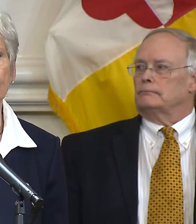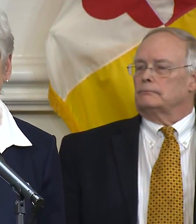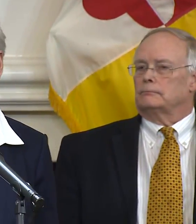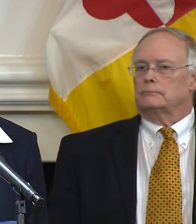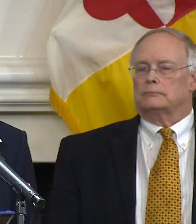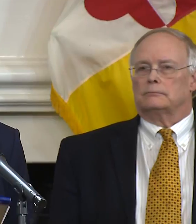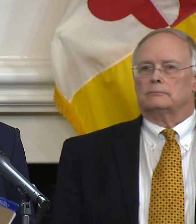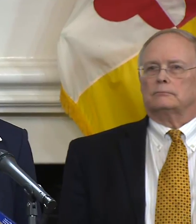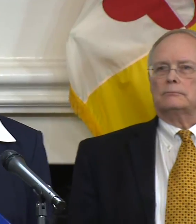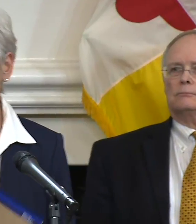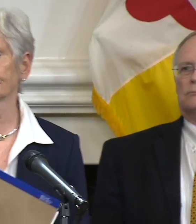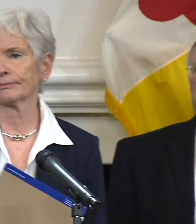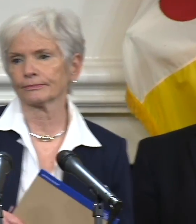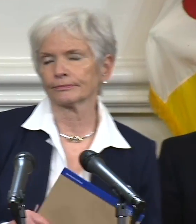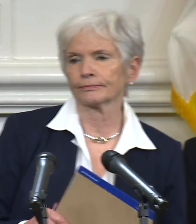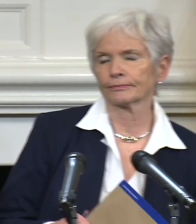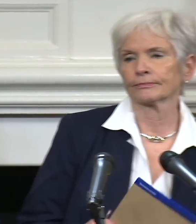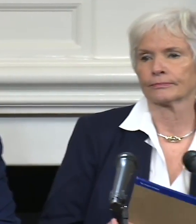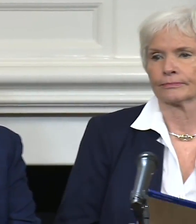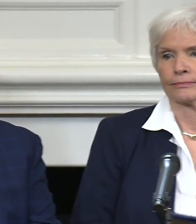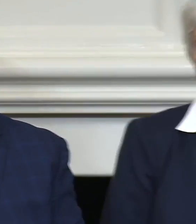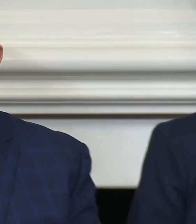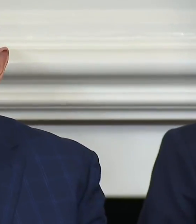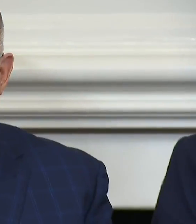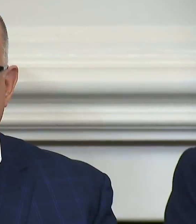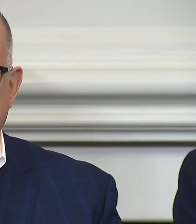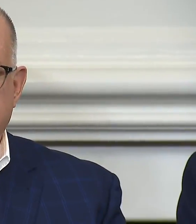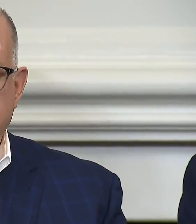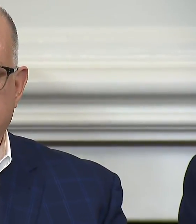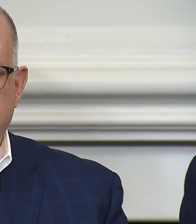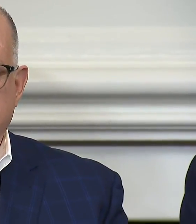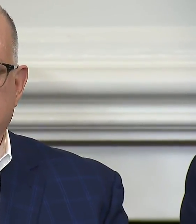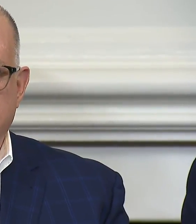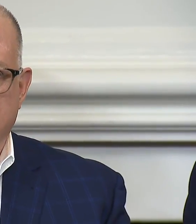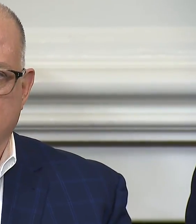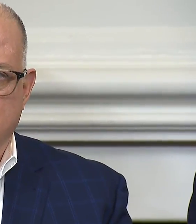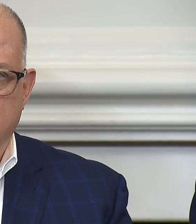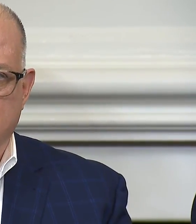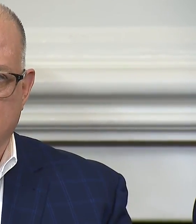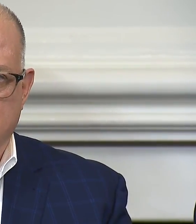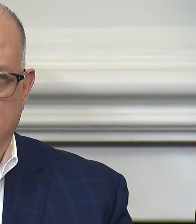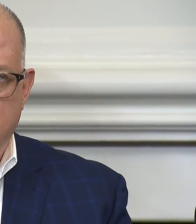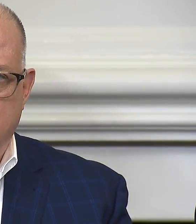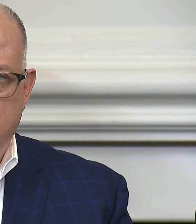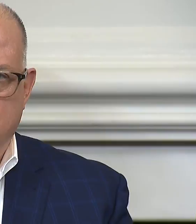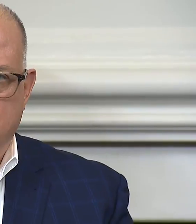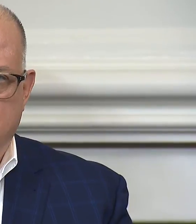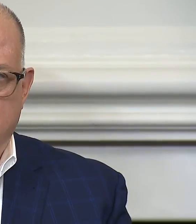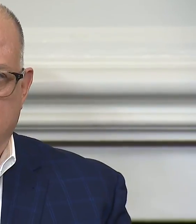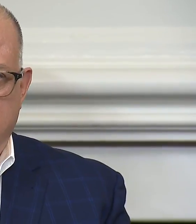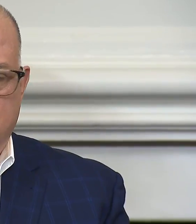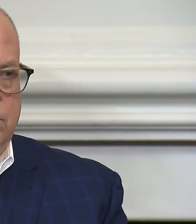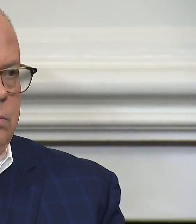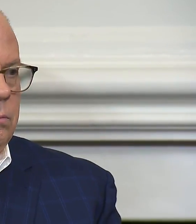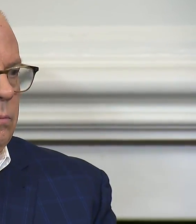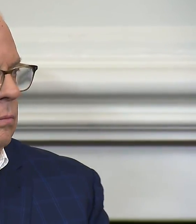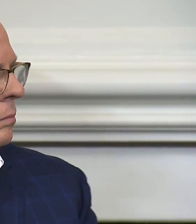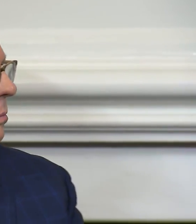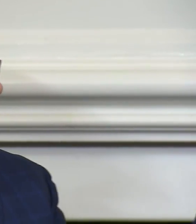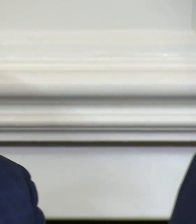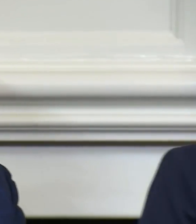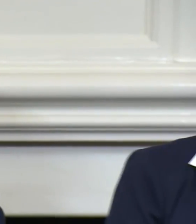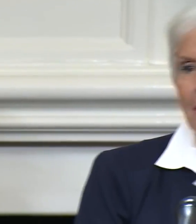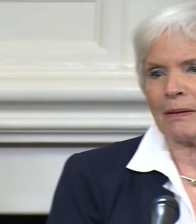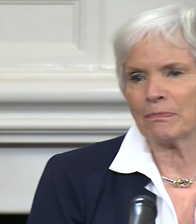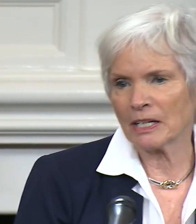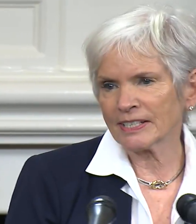Last question, please. Has anyone there at the village been tested or at the school been